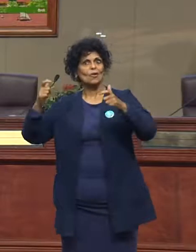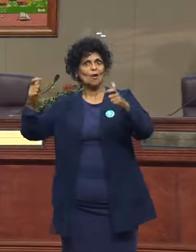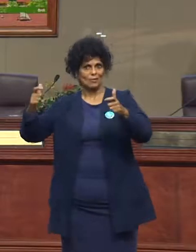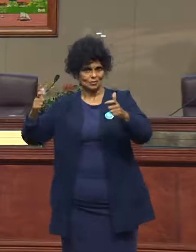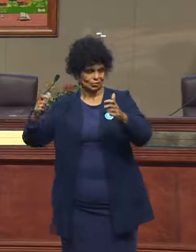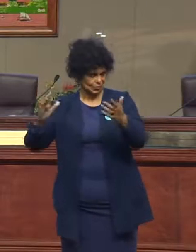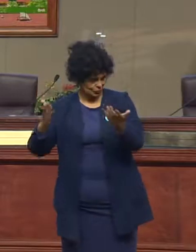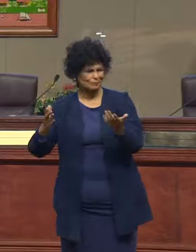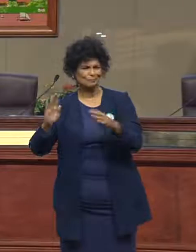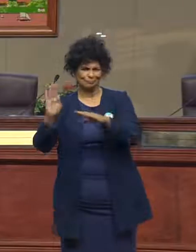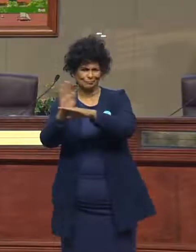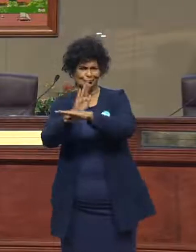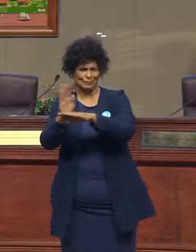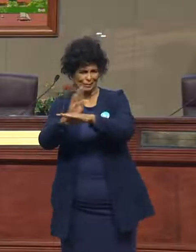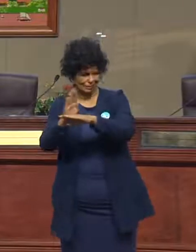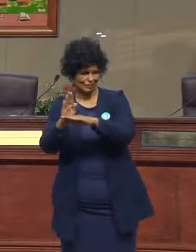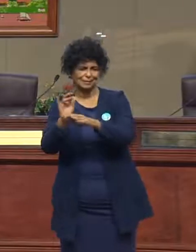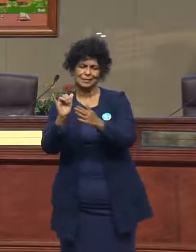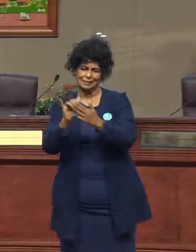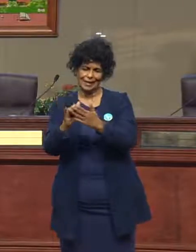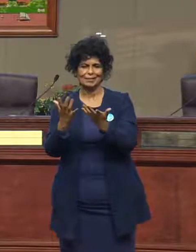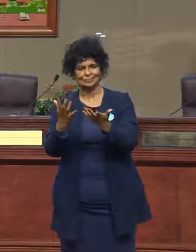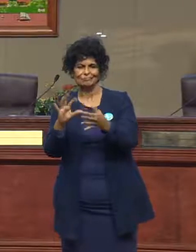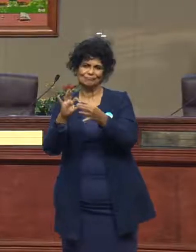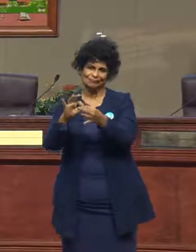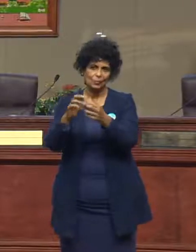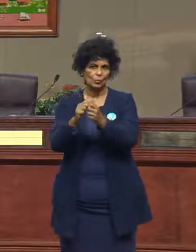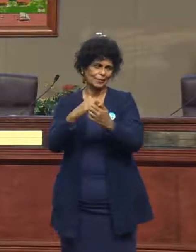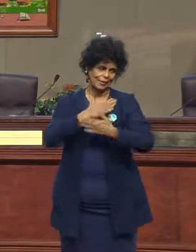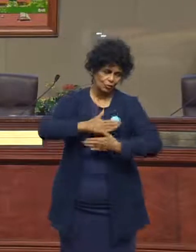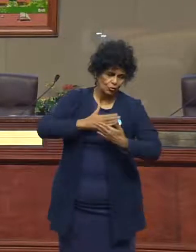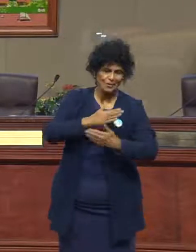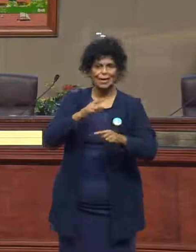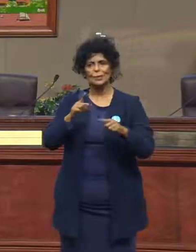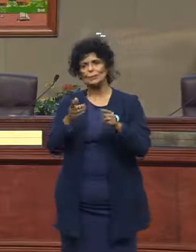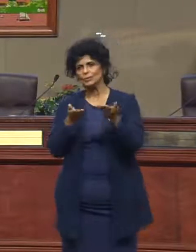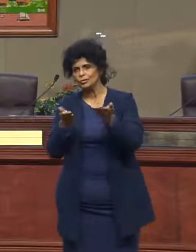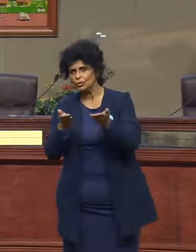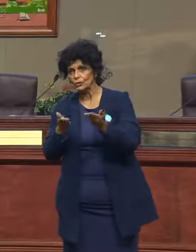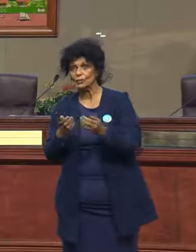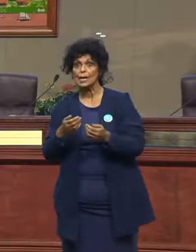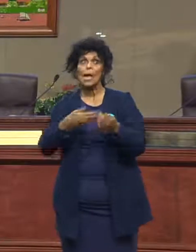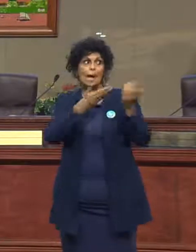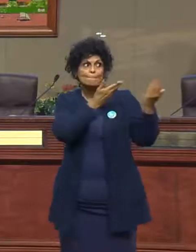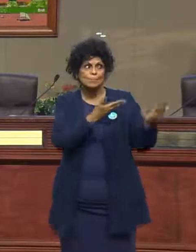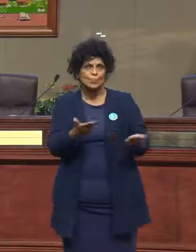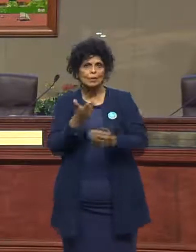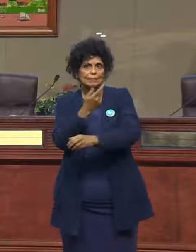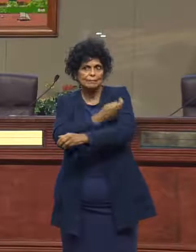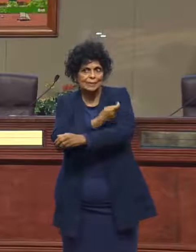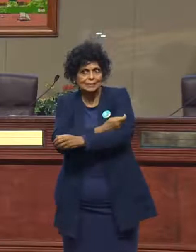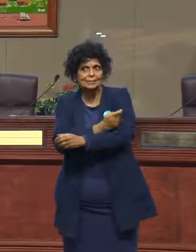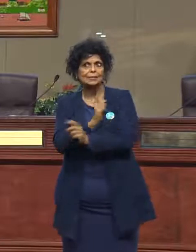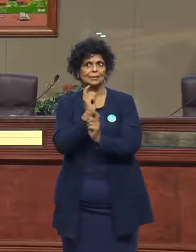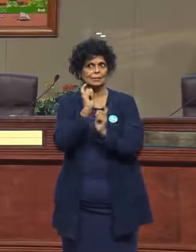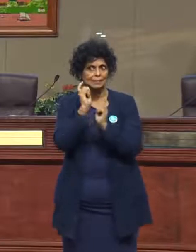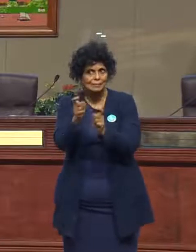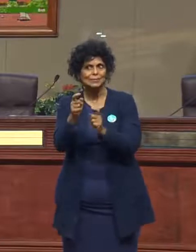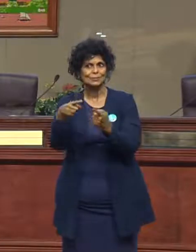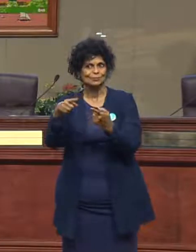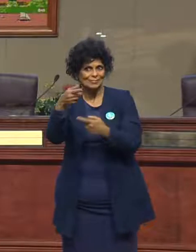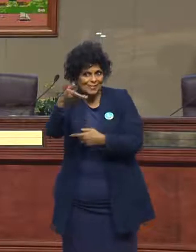and service industry so that we can bring vaccines to big hotels and big